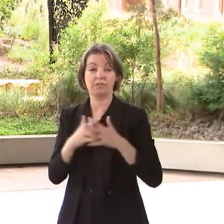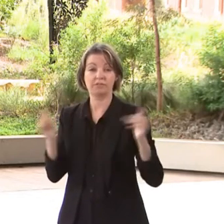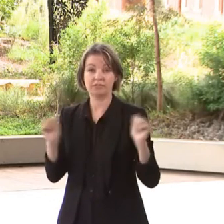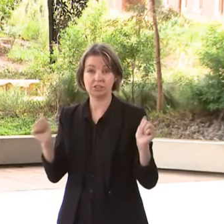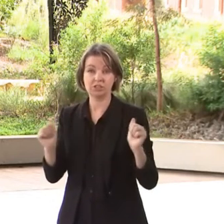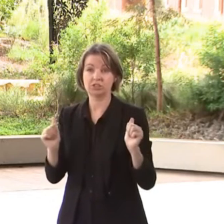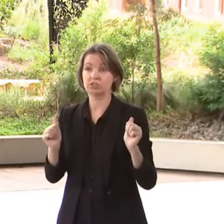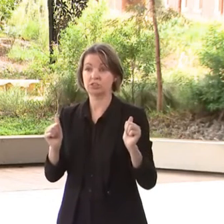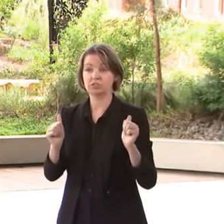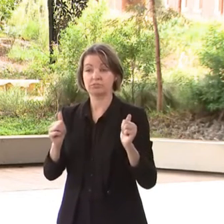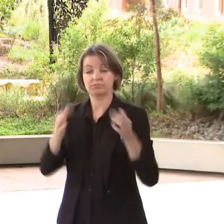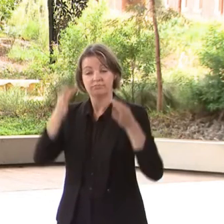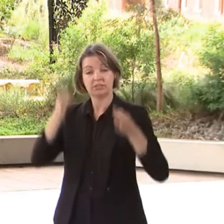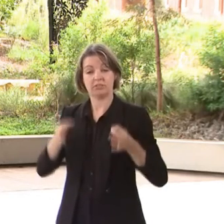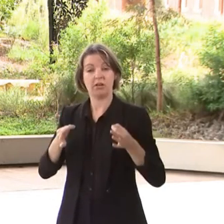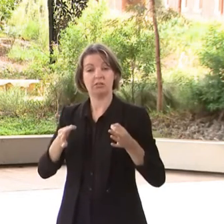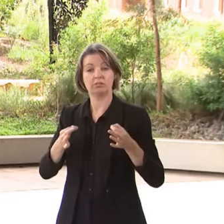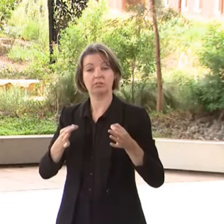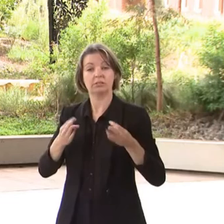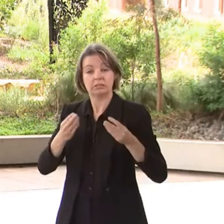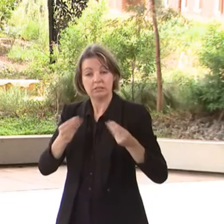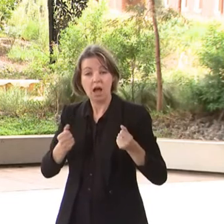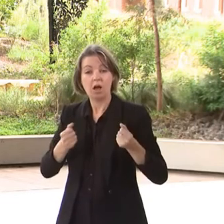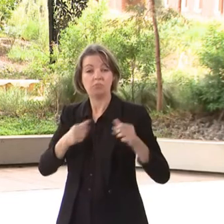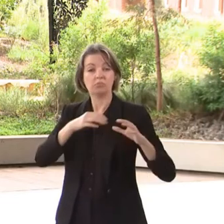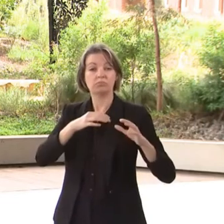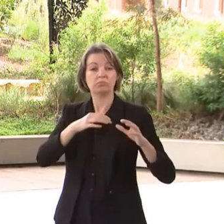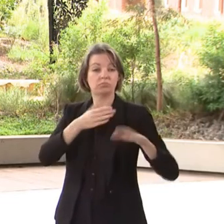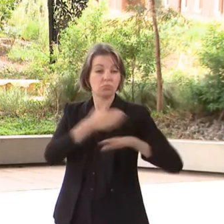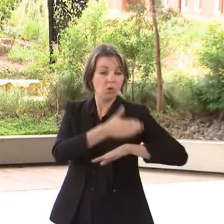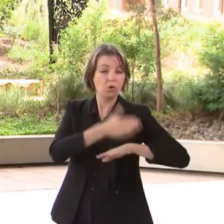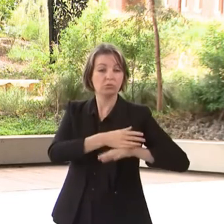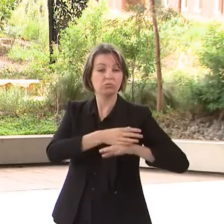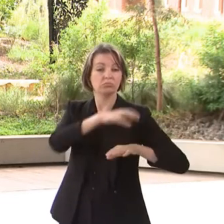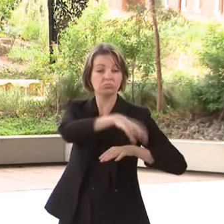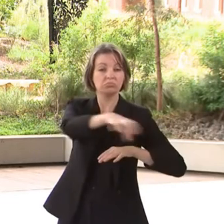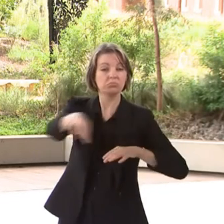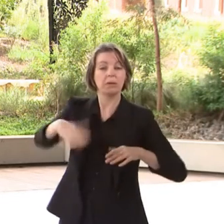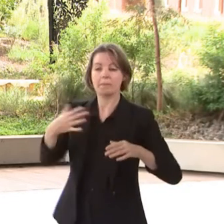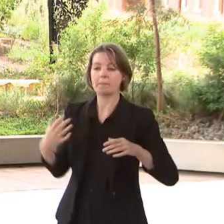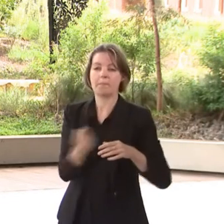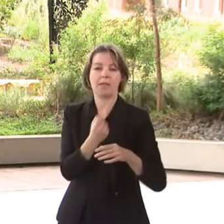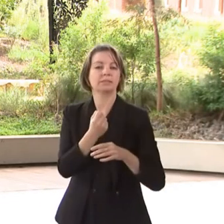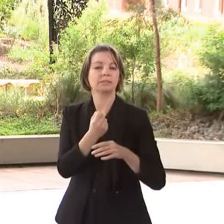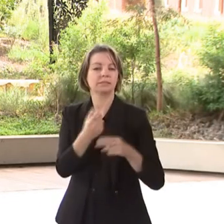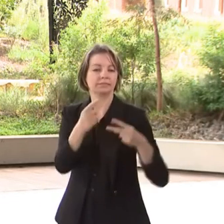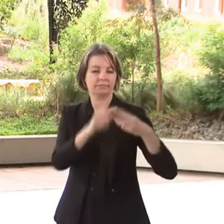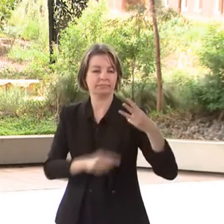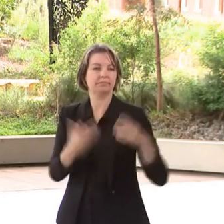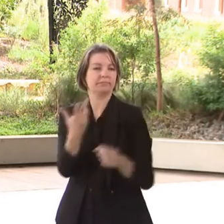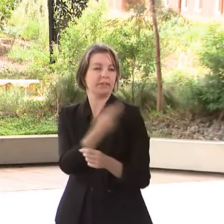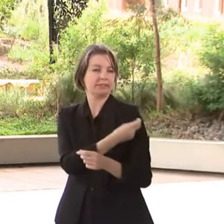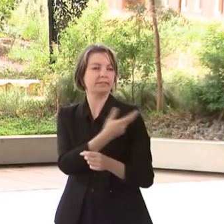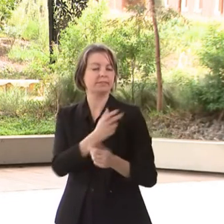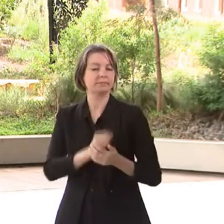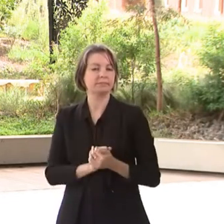obviously in certain areas we've mandated vaccination. The government's made those decisions, but